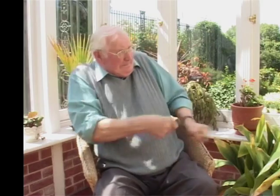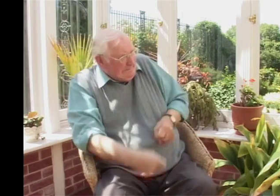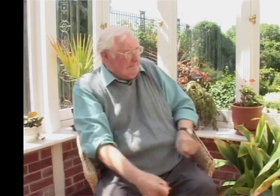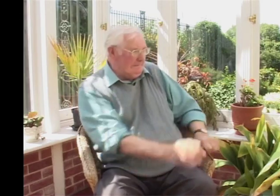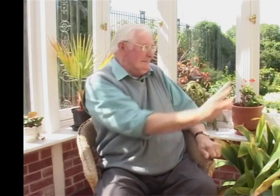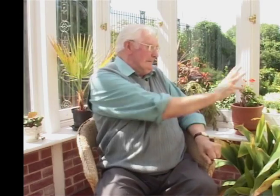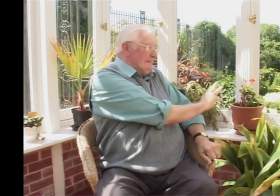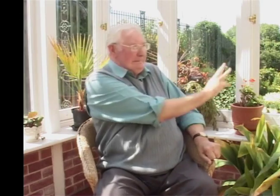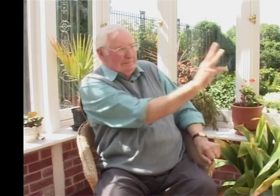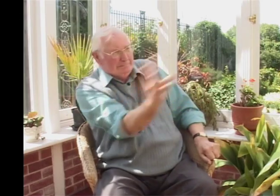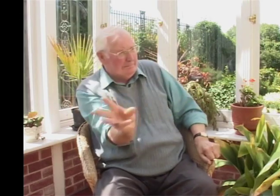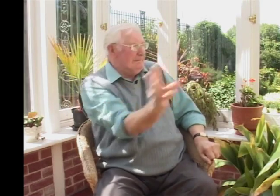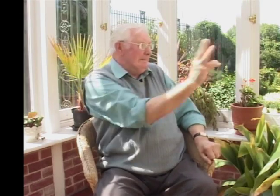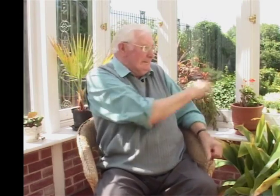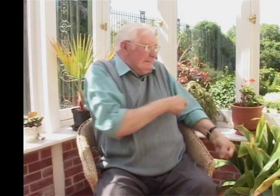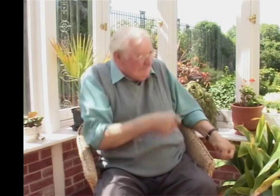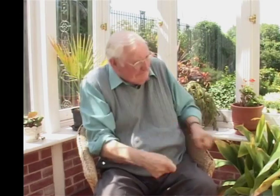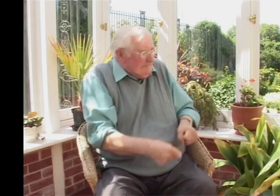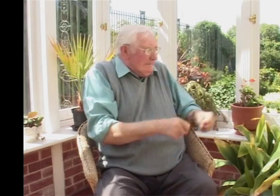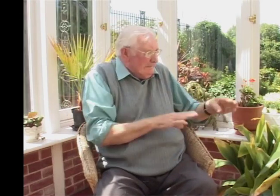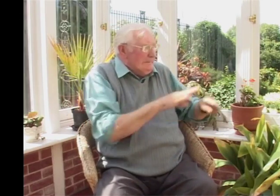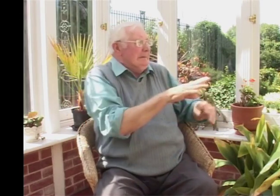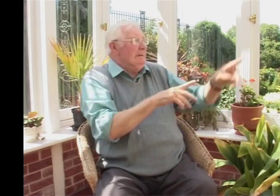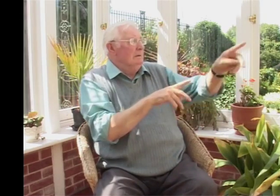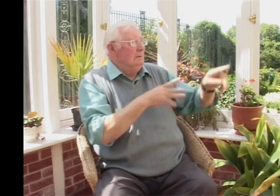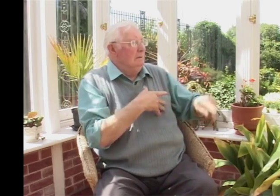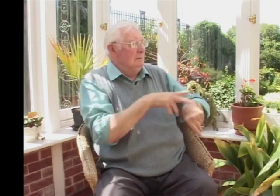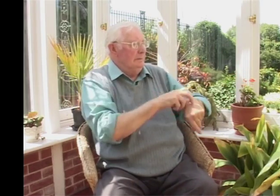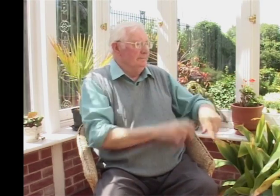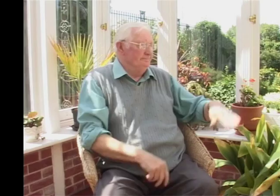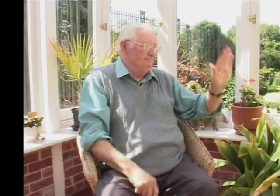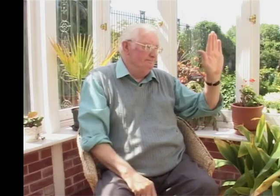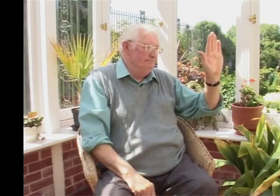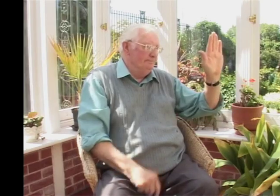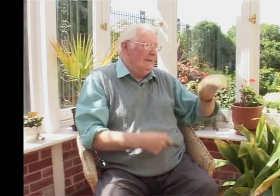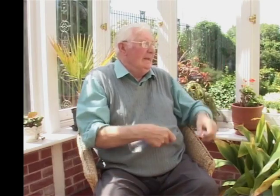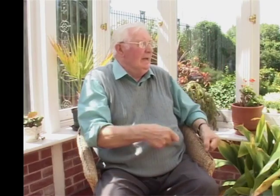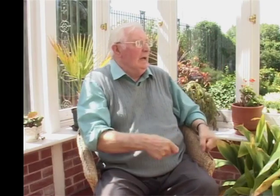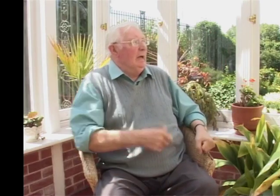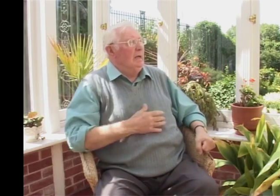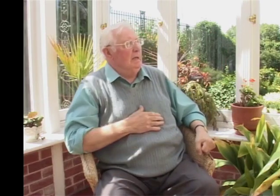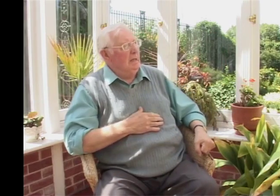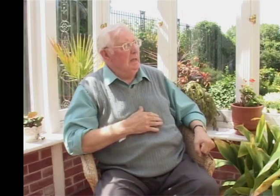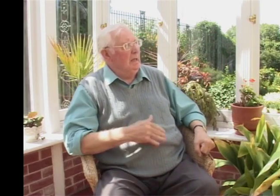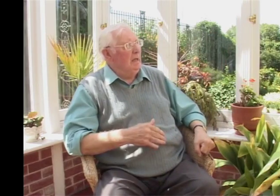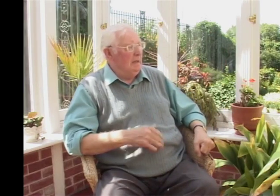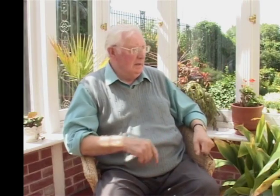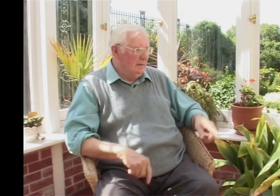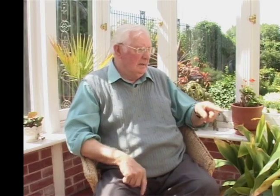so we was pedalling quite hard, and because of that the bikes were rocking from side to side, and therefore the beams for the lamps were too. There was a policeman